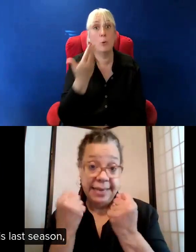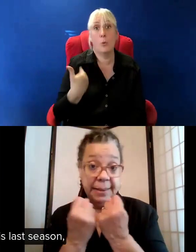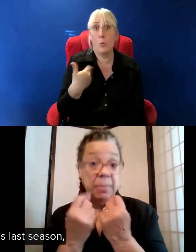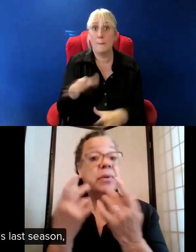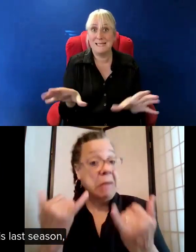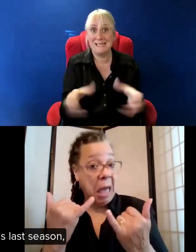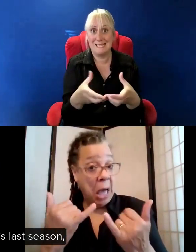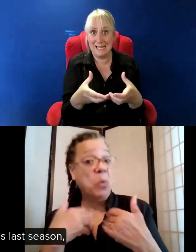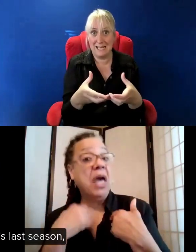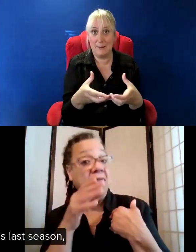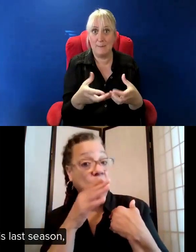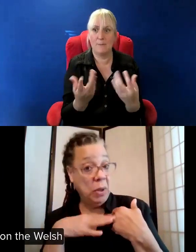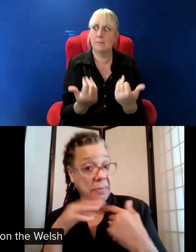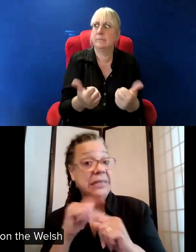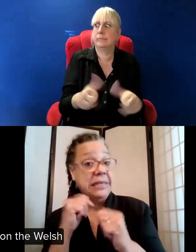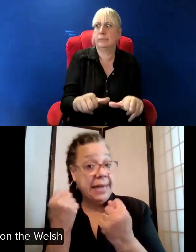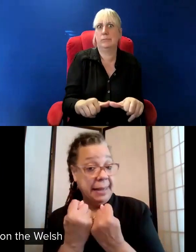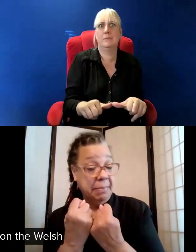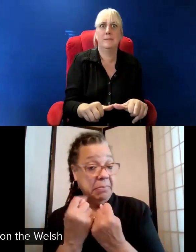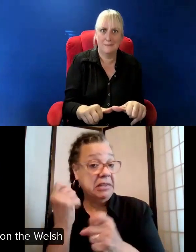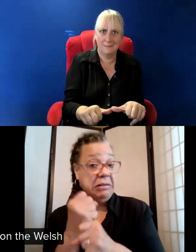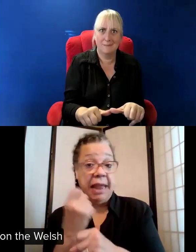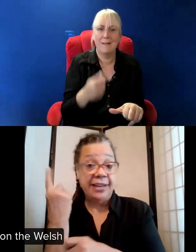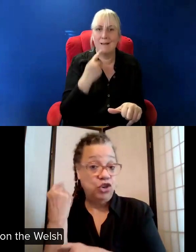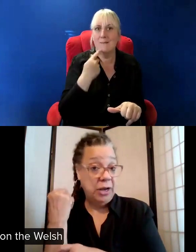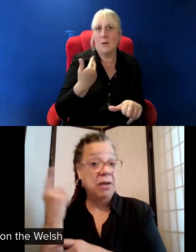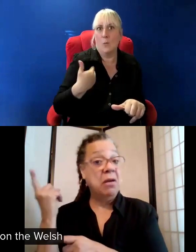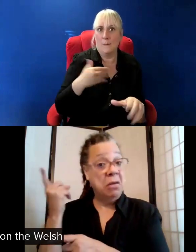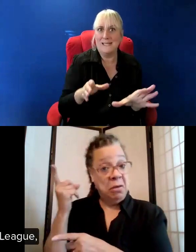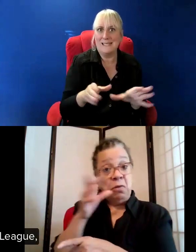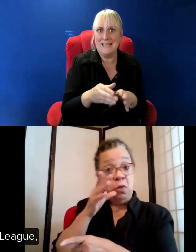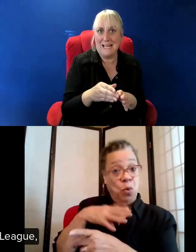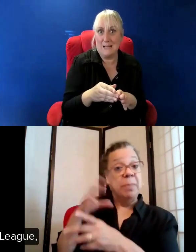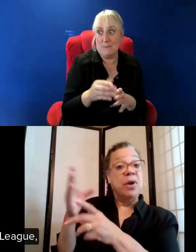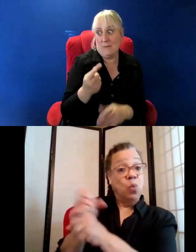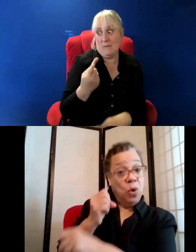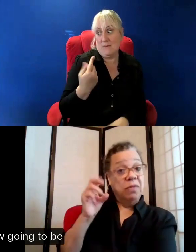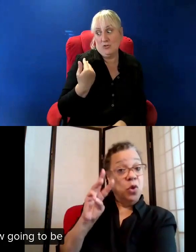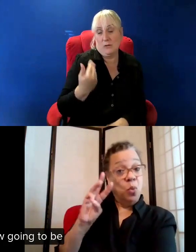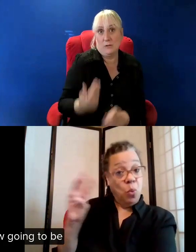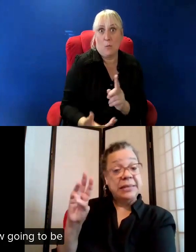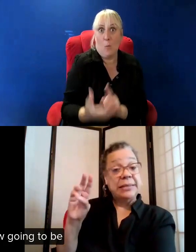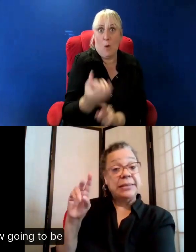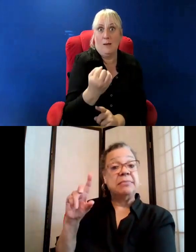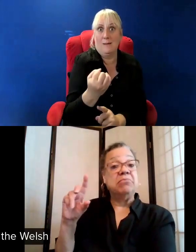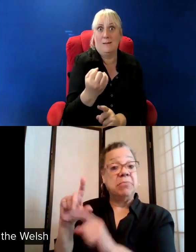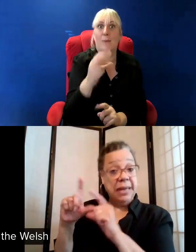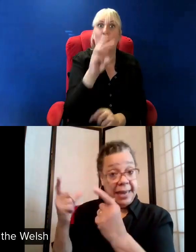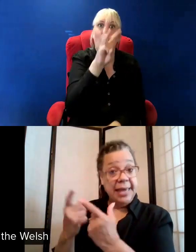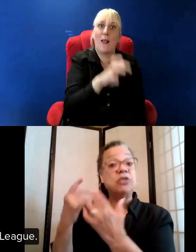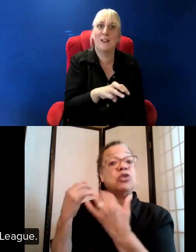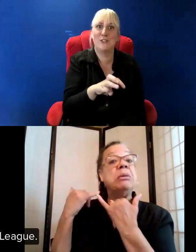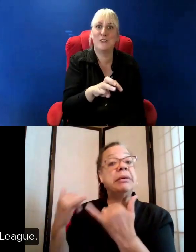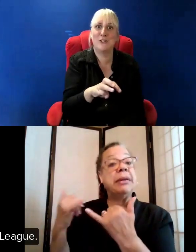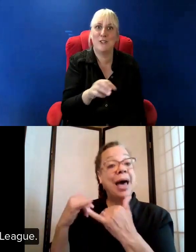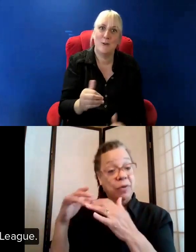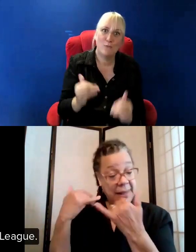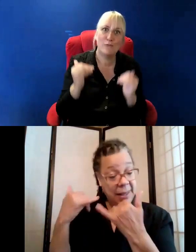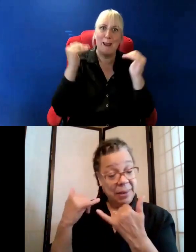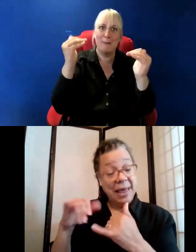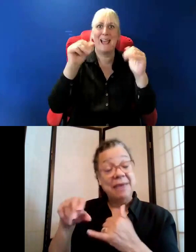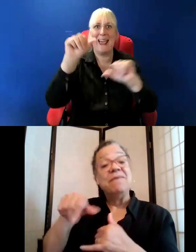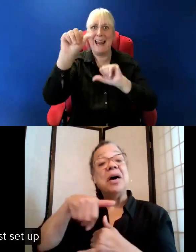do. This last season, they've just won the Welsh Premier League. So they're now going to be playing for the Welsh Premier